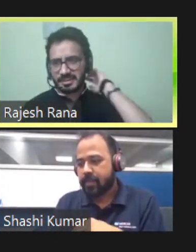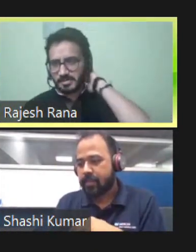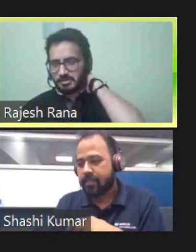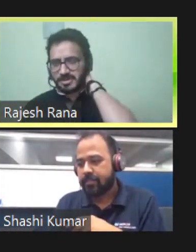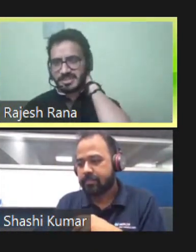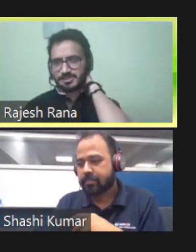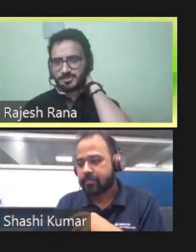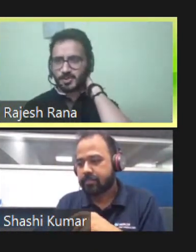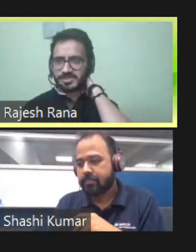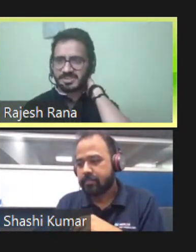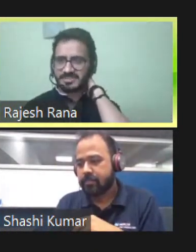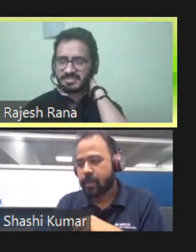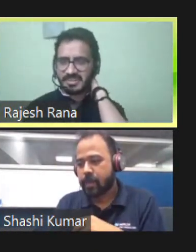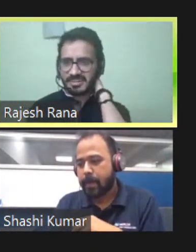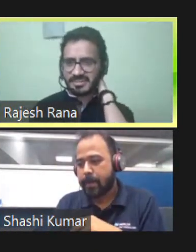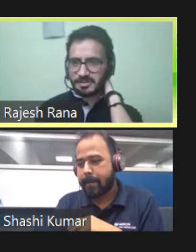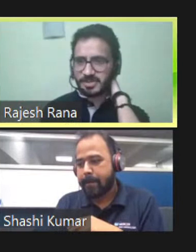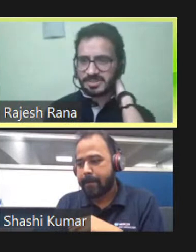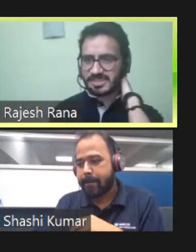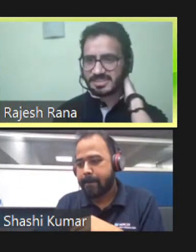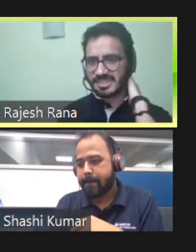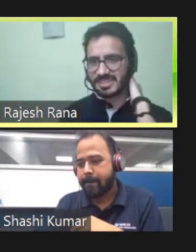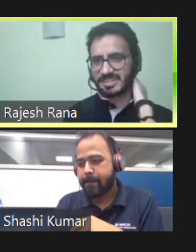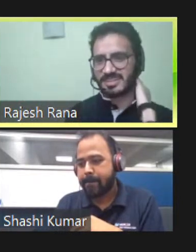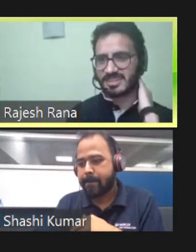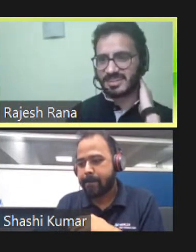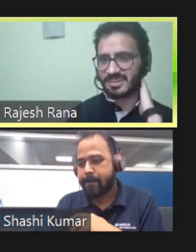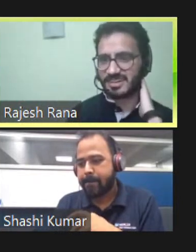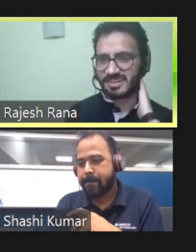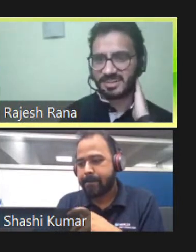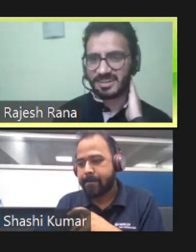I remember, it's more than 300 plus. Is it?